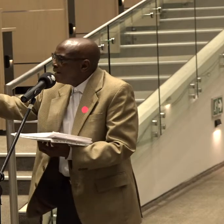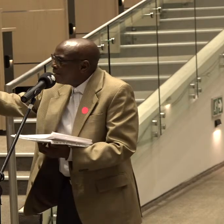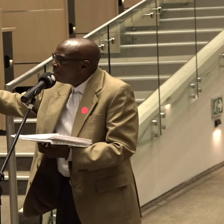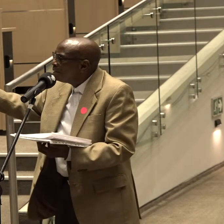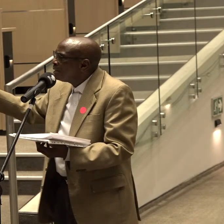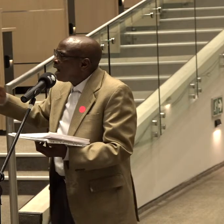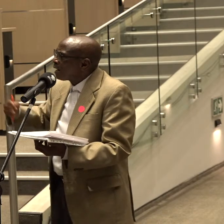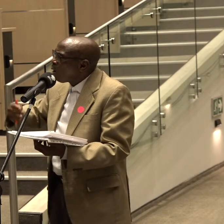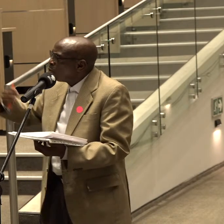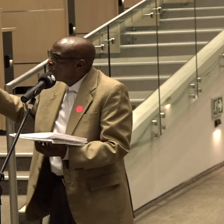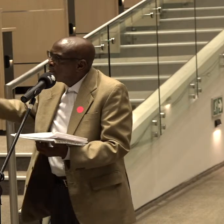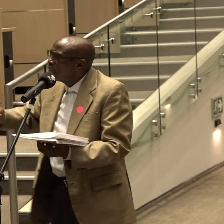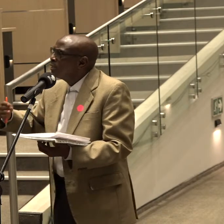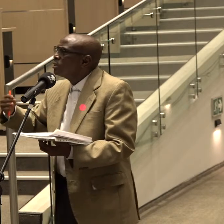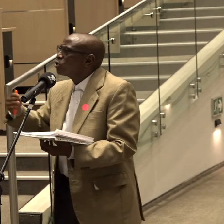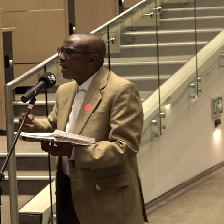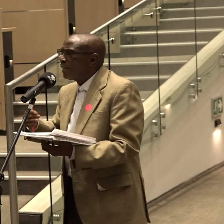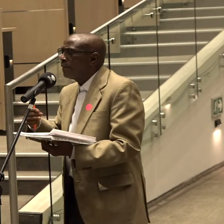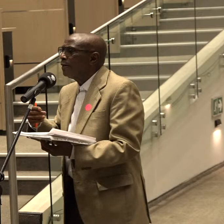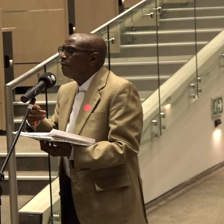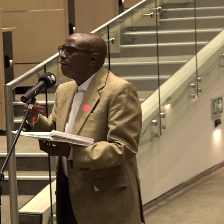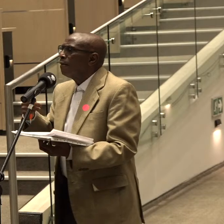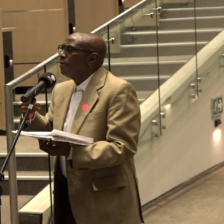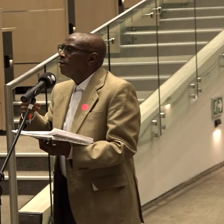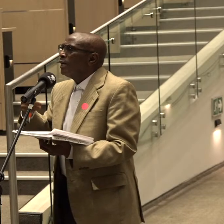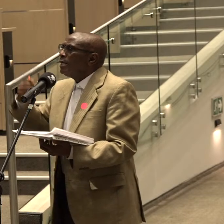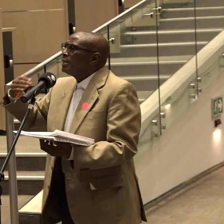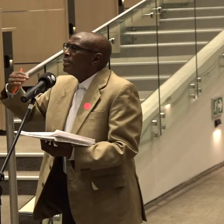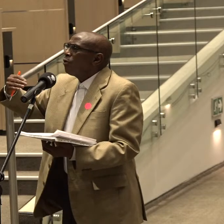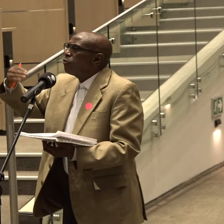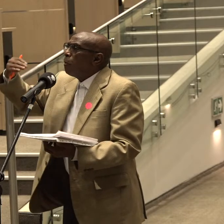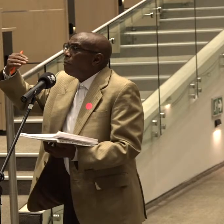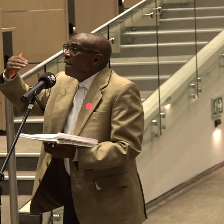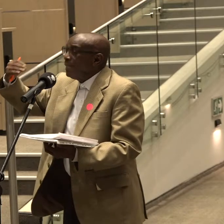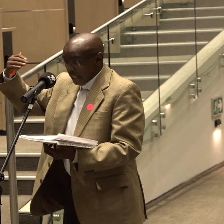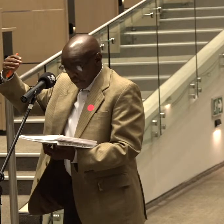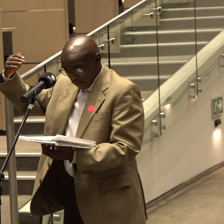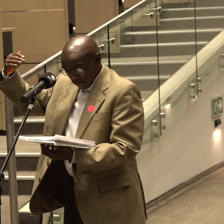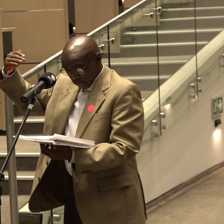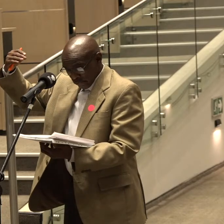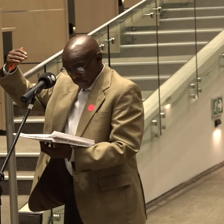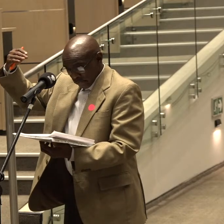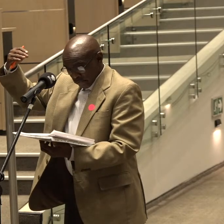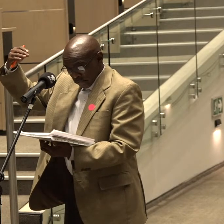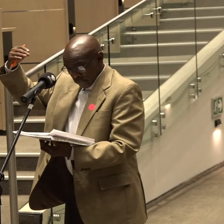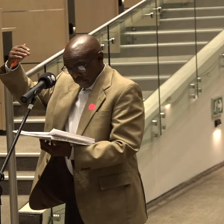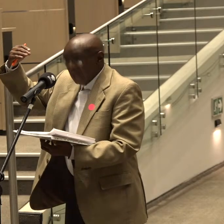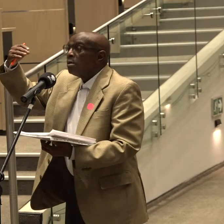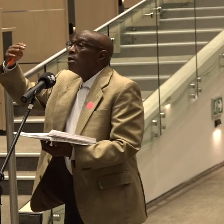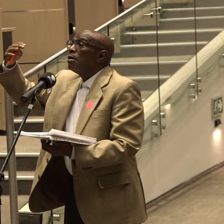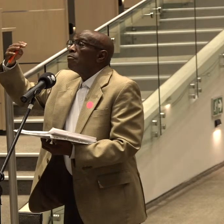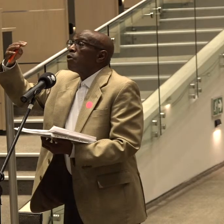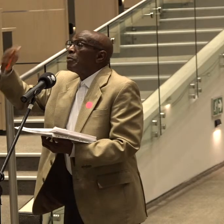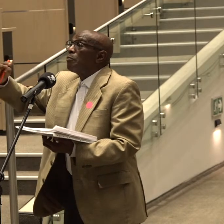lend around 20. instead of building for